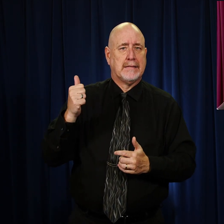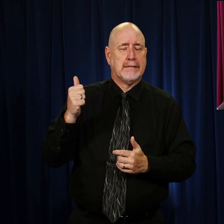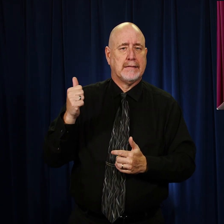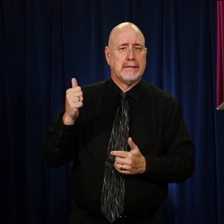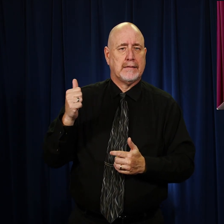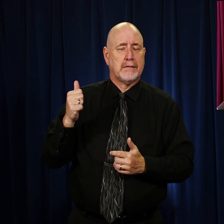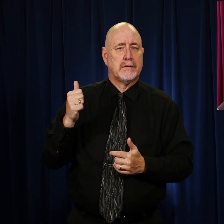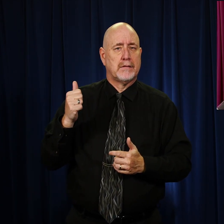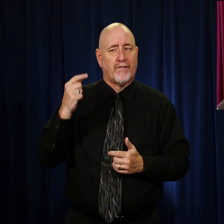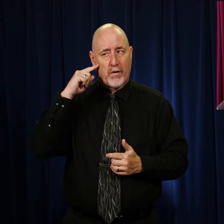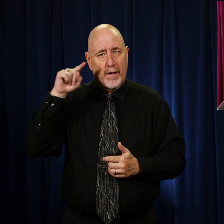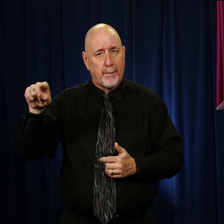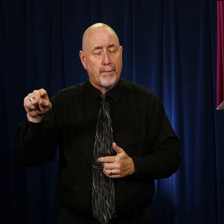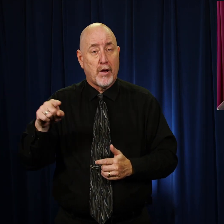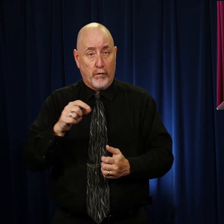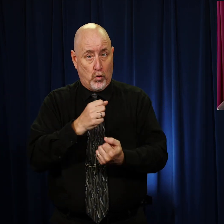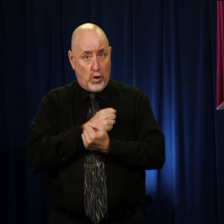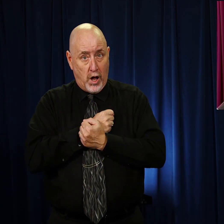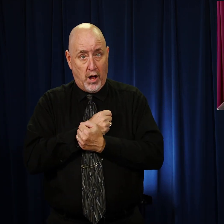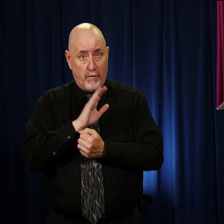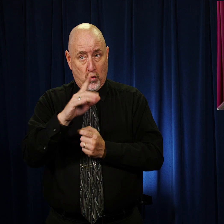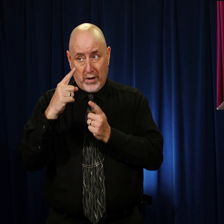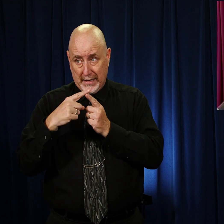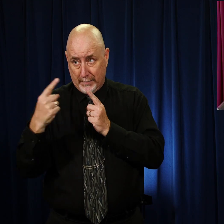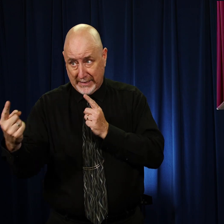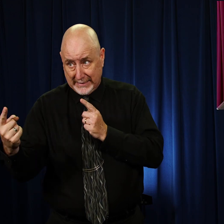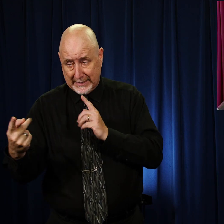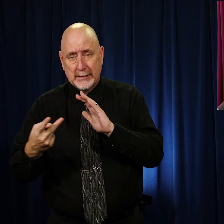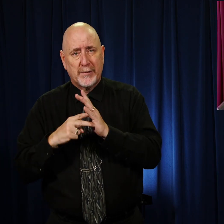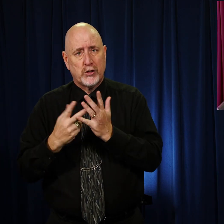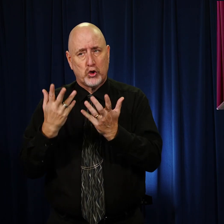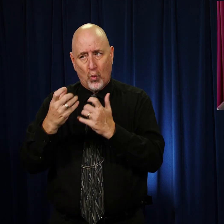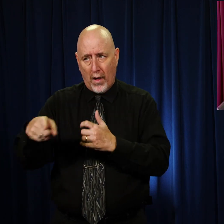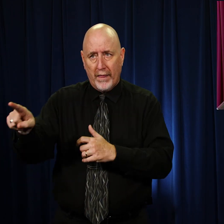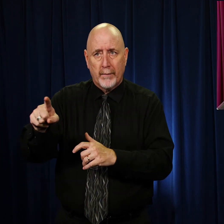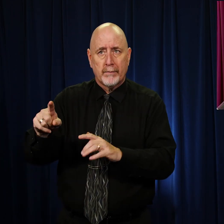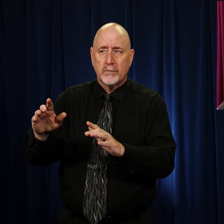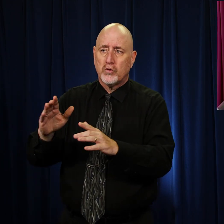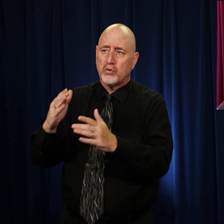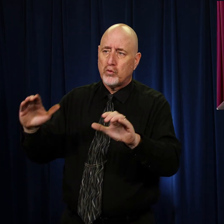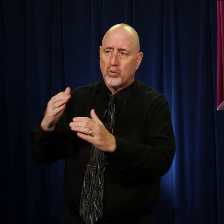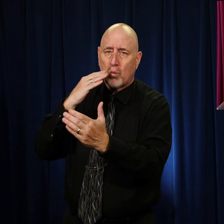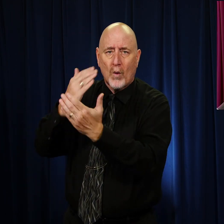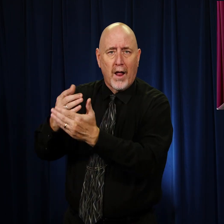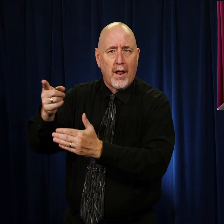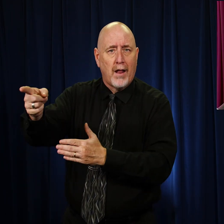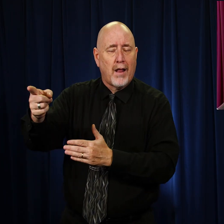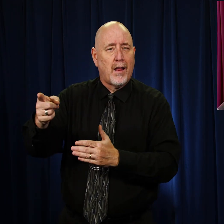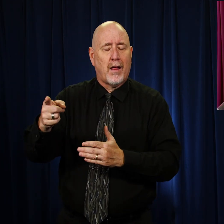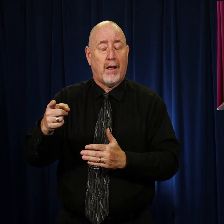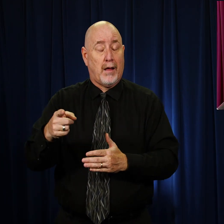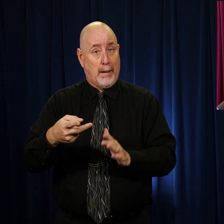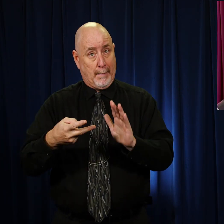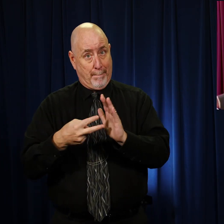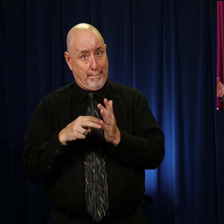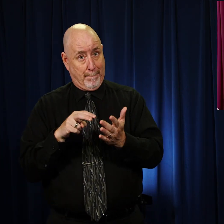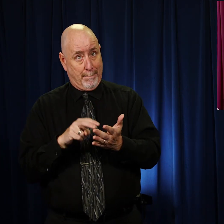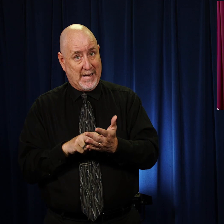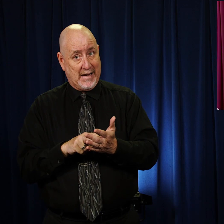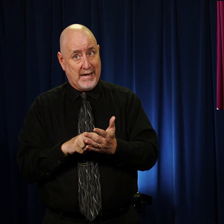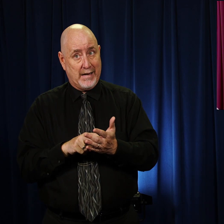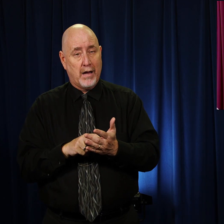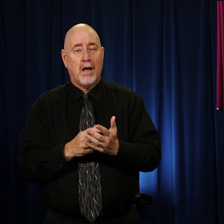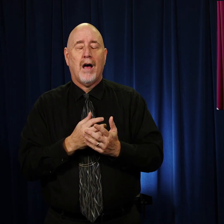so if you love your enemies, then you really want the best for them. This is not necessarily talking